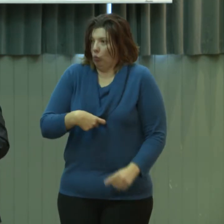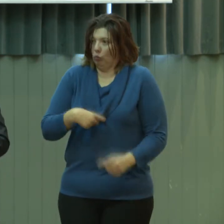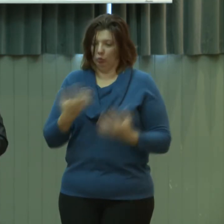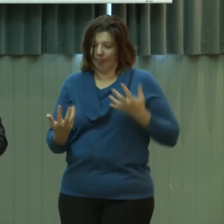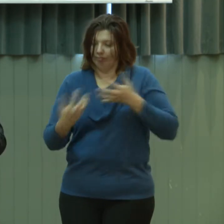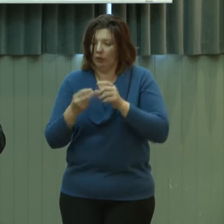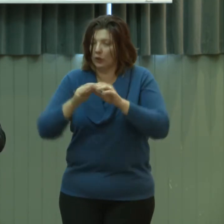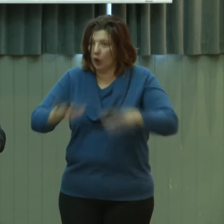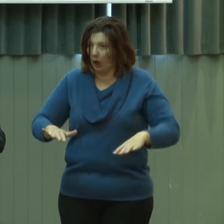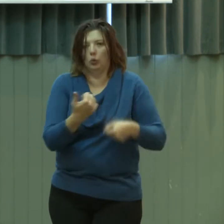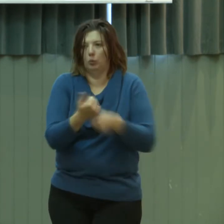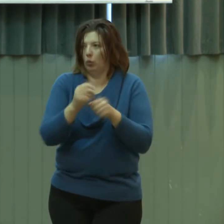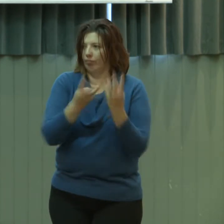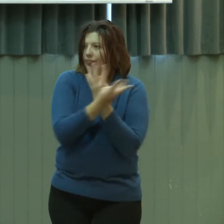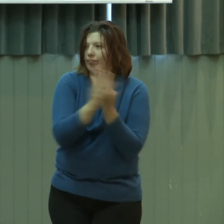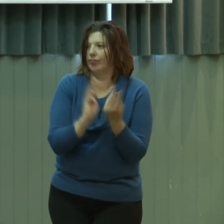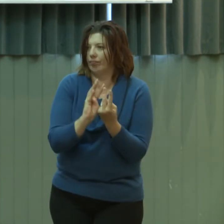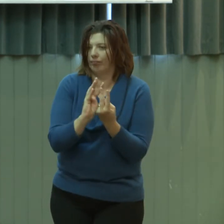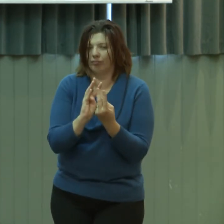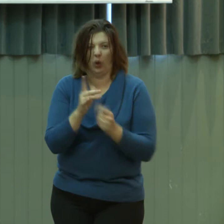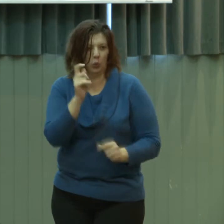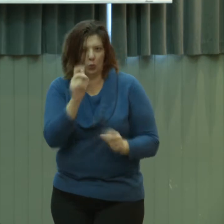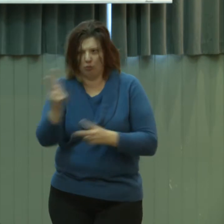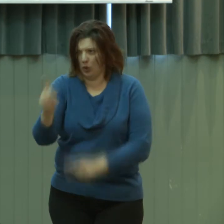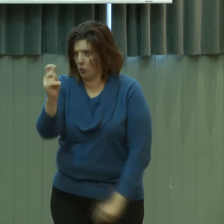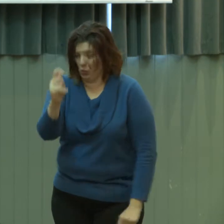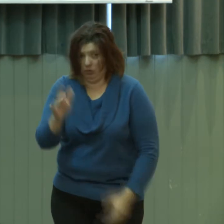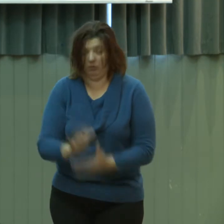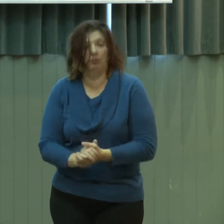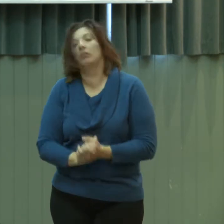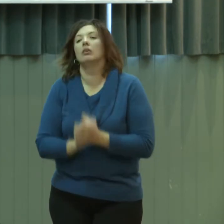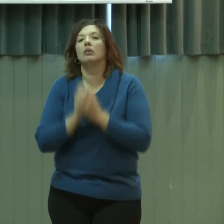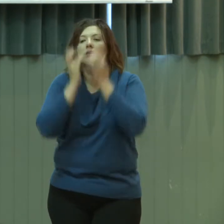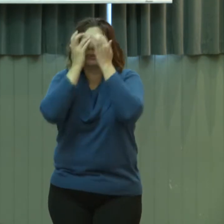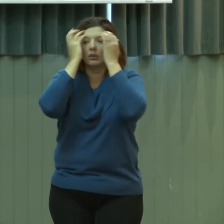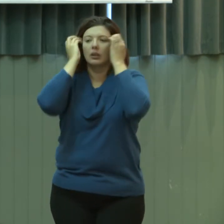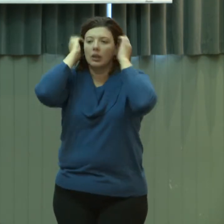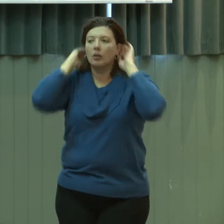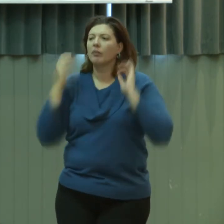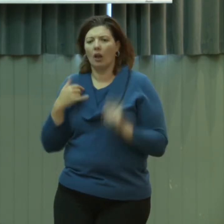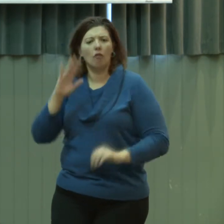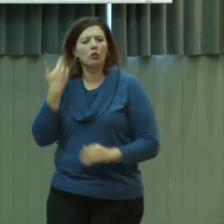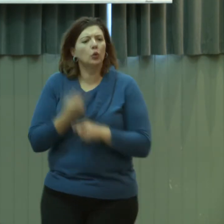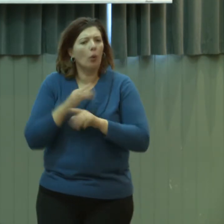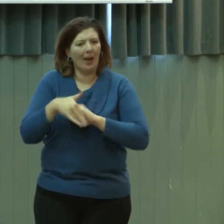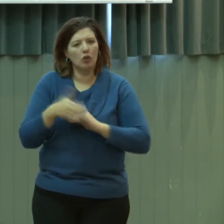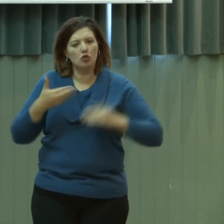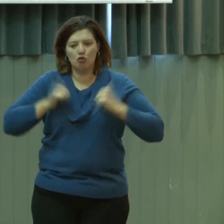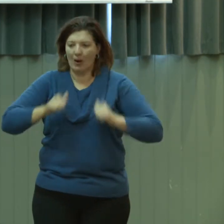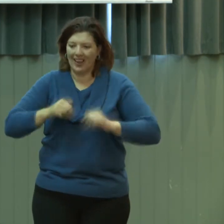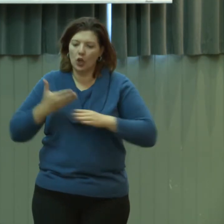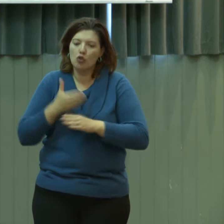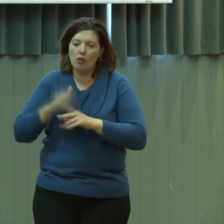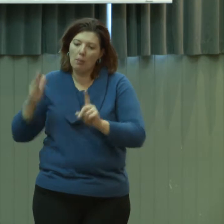point we will pull back and leave the rest. I'm going to stop in a minute. I've mentioned training career pathways. We are trying to set